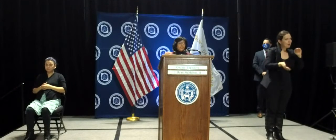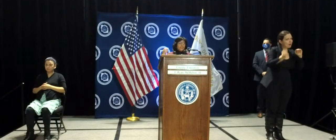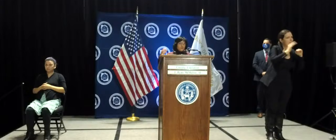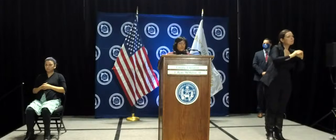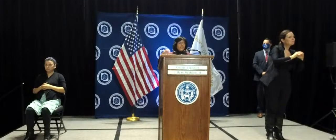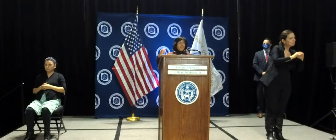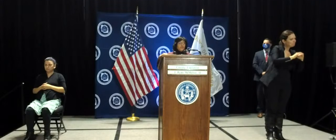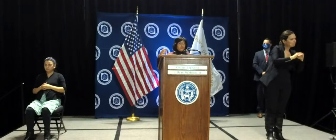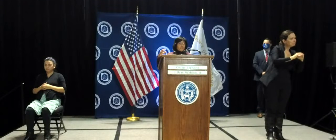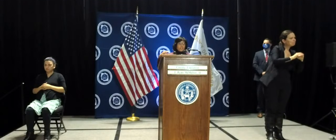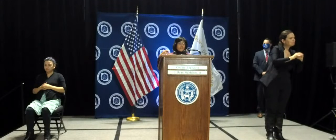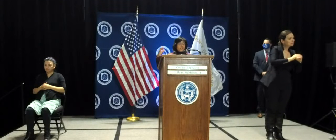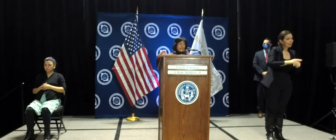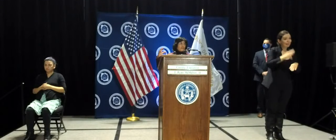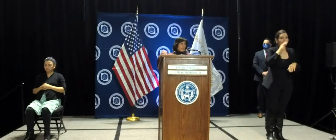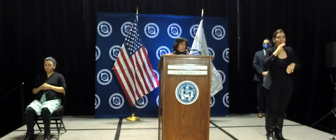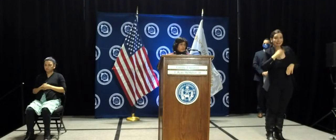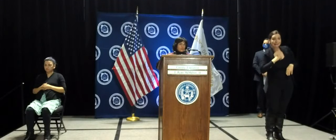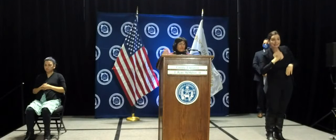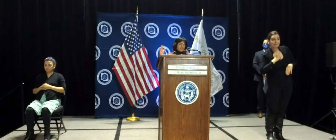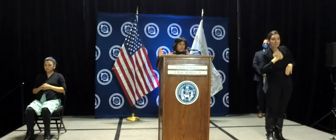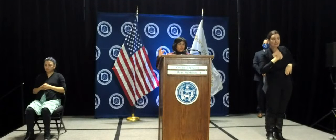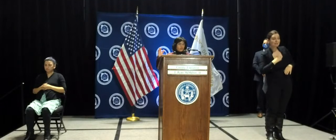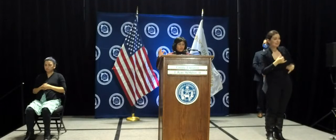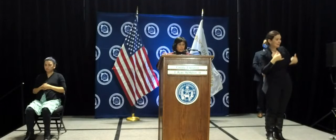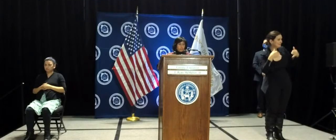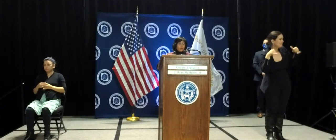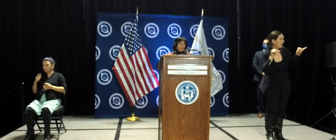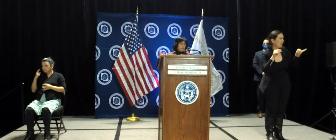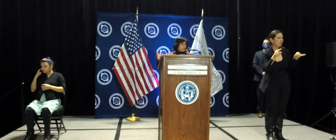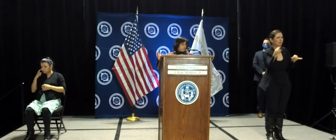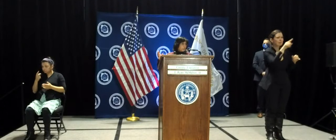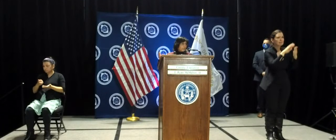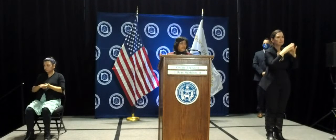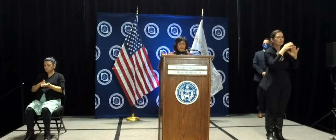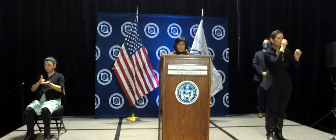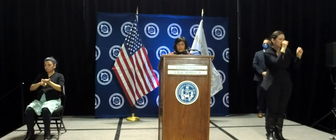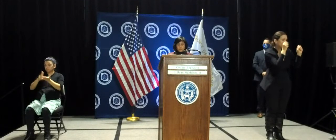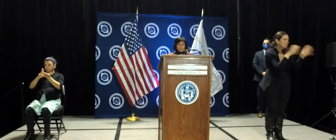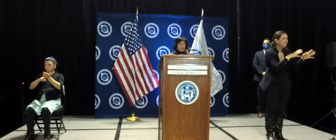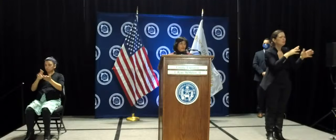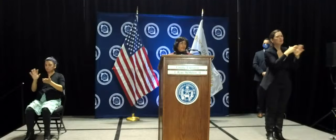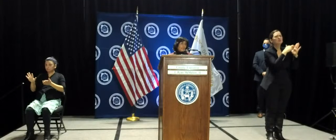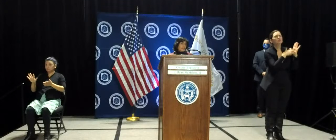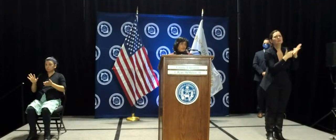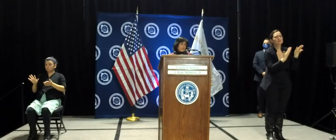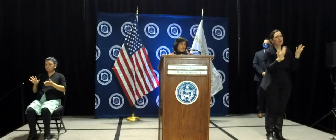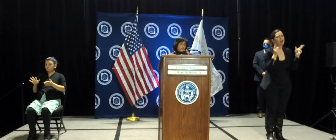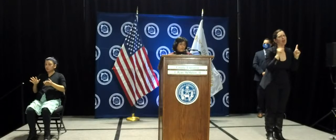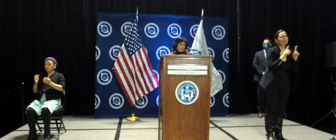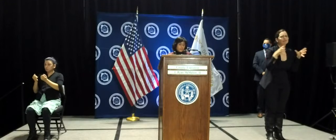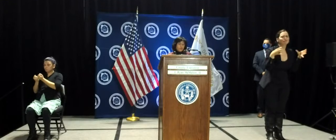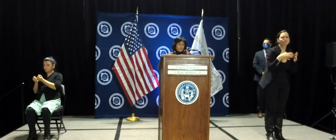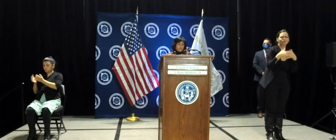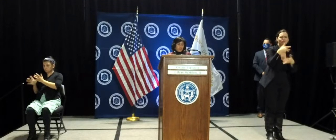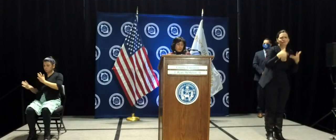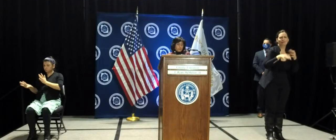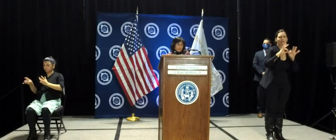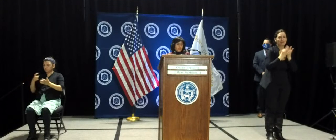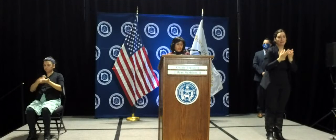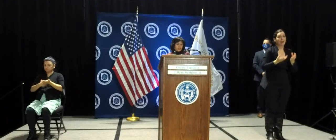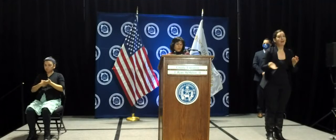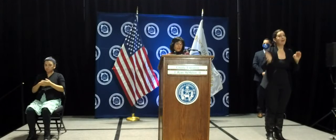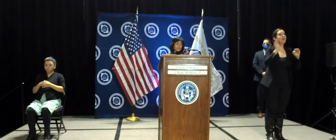then you continue to see staggering exponential growth in a logarithmic way that we saw the cases at this point, which